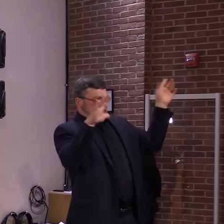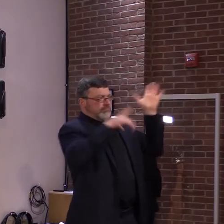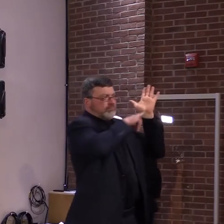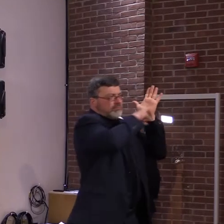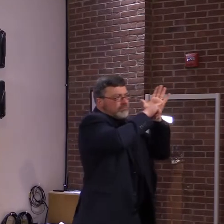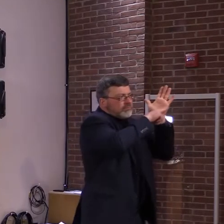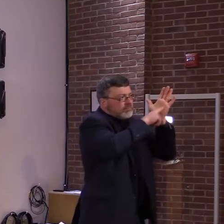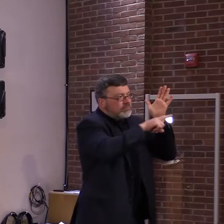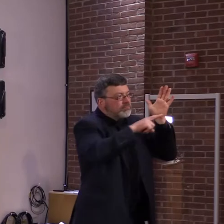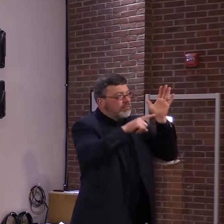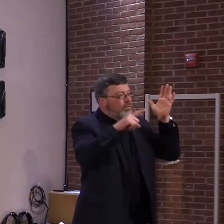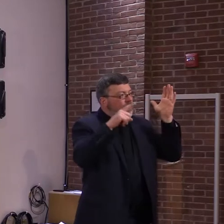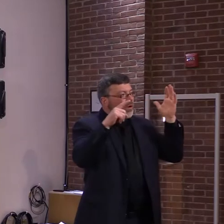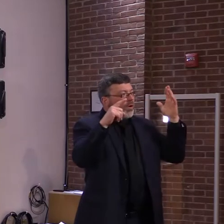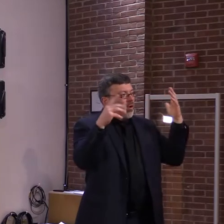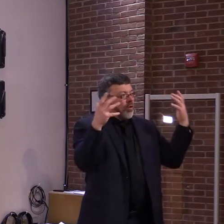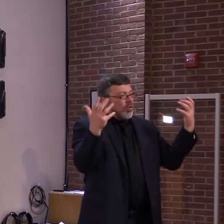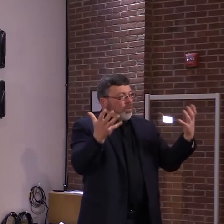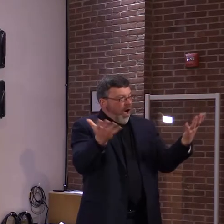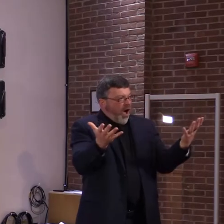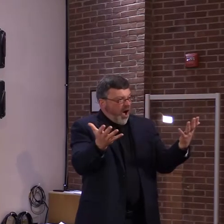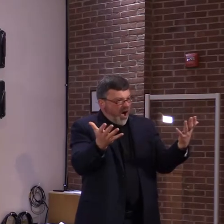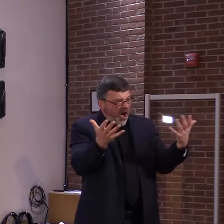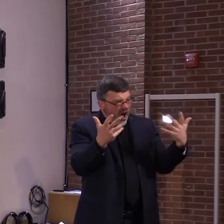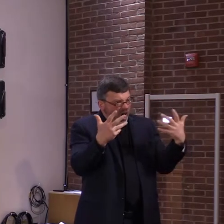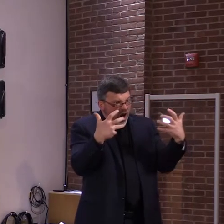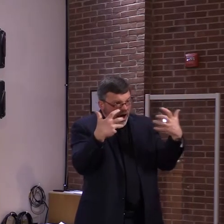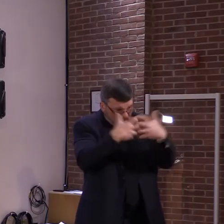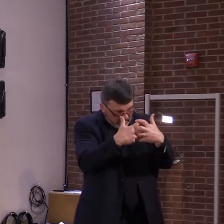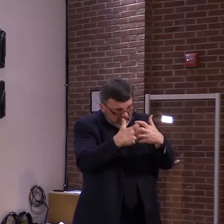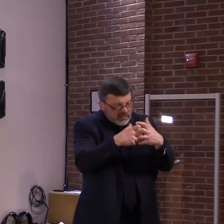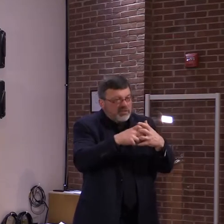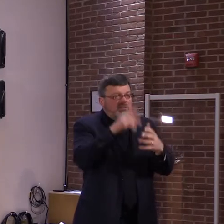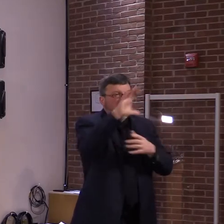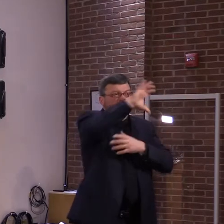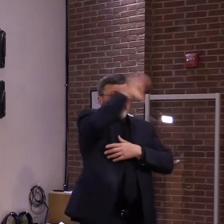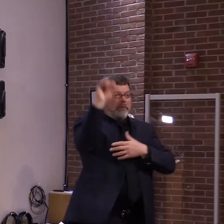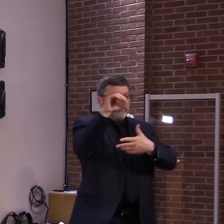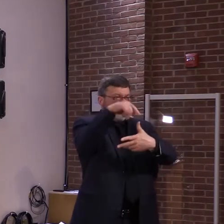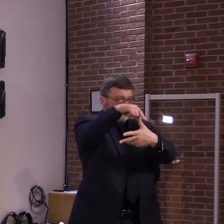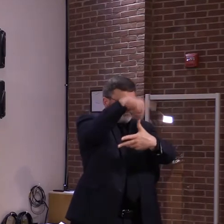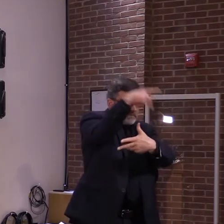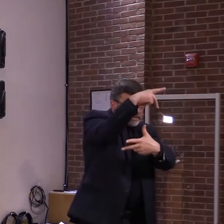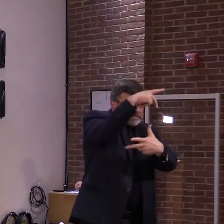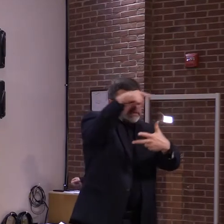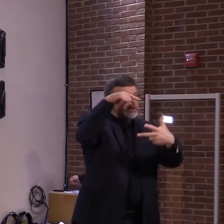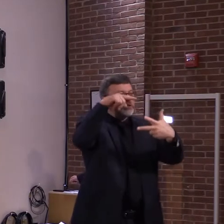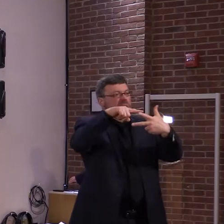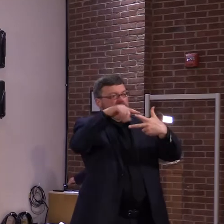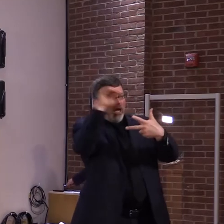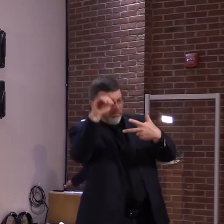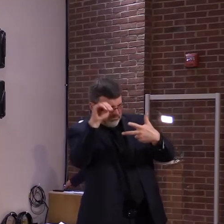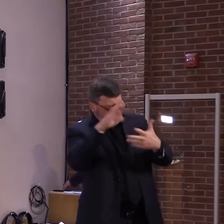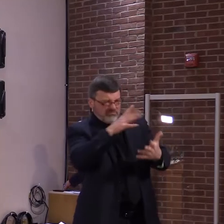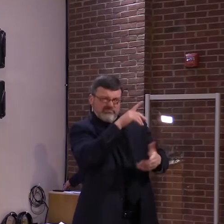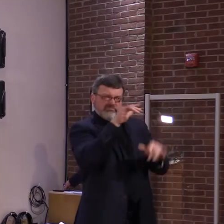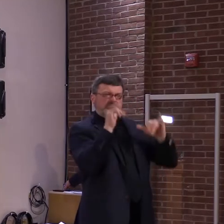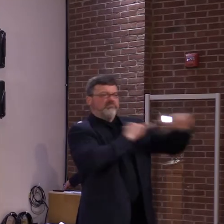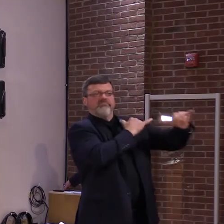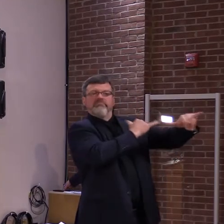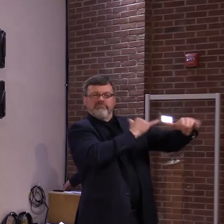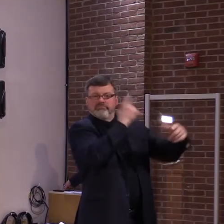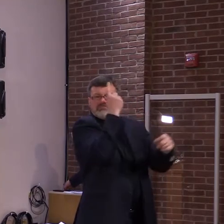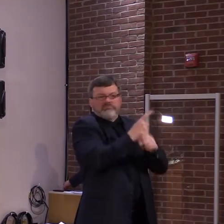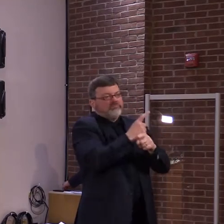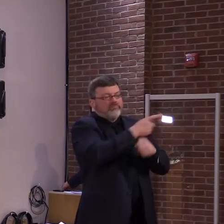So many things were taken away so quickly, things we probably never truly appreciated until they were gone. Getting